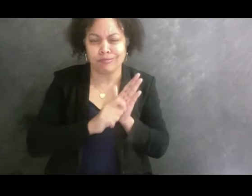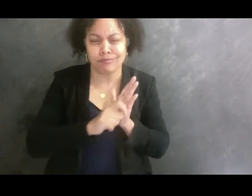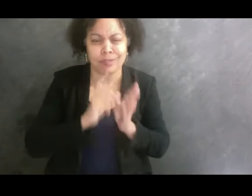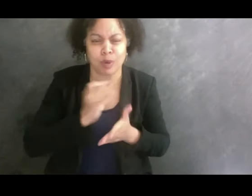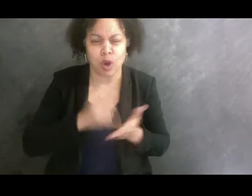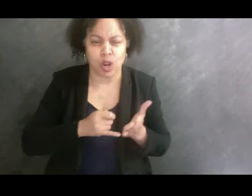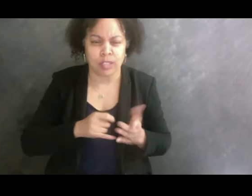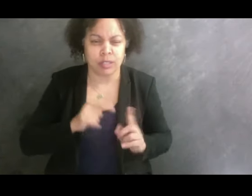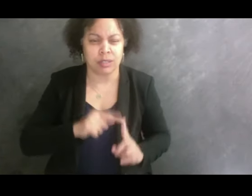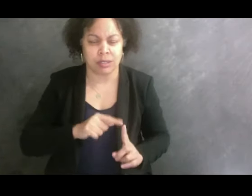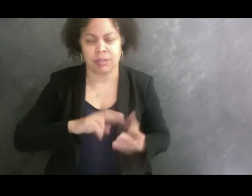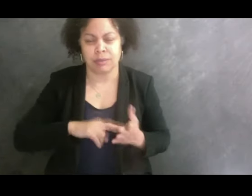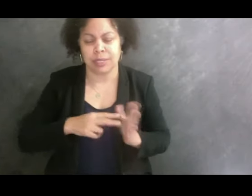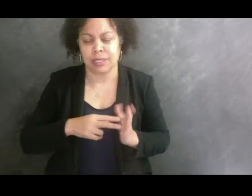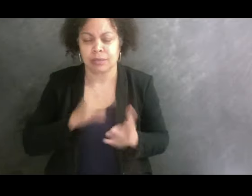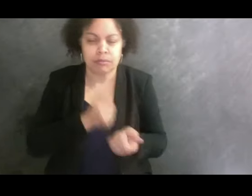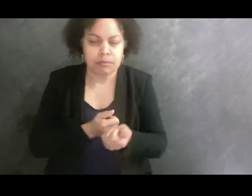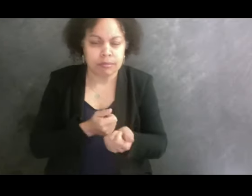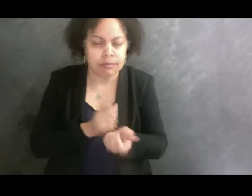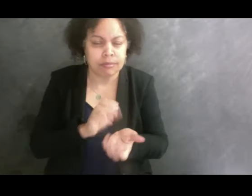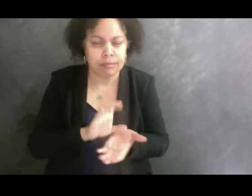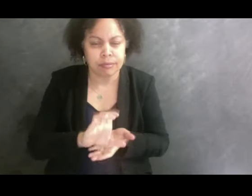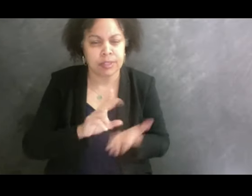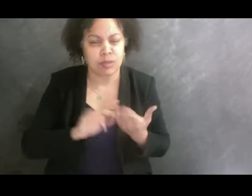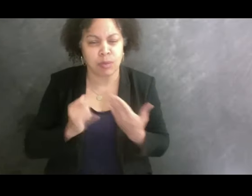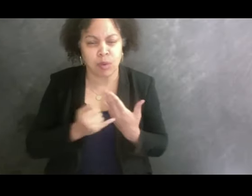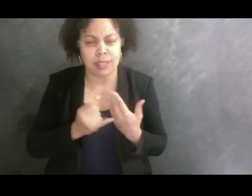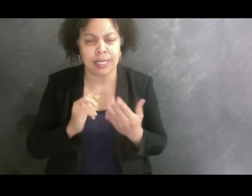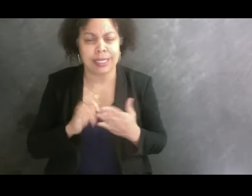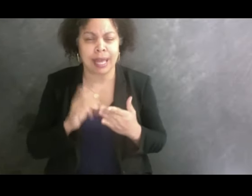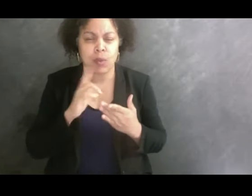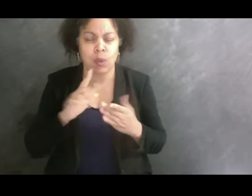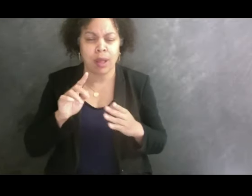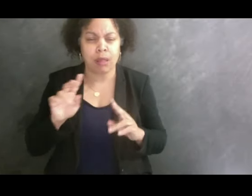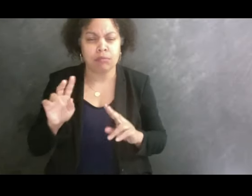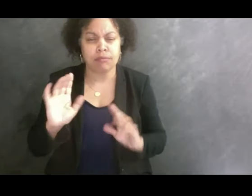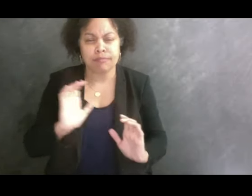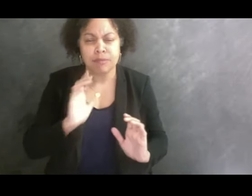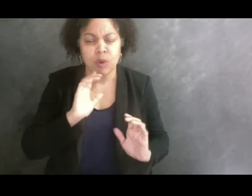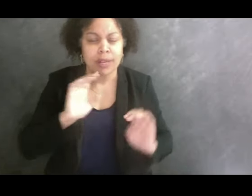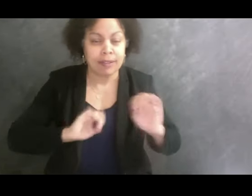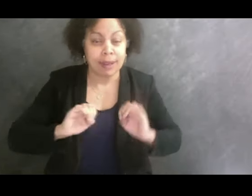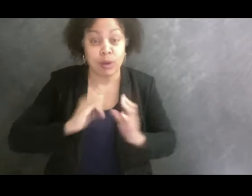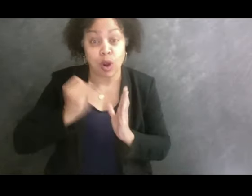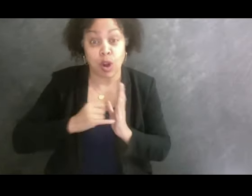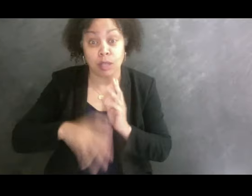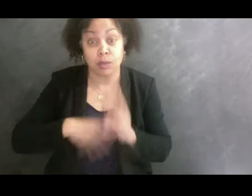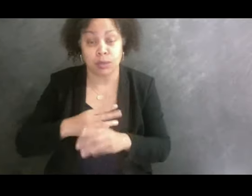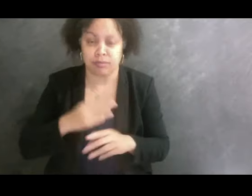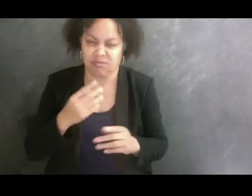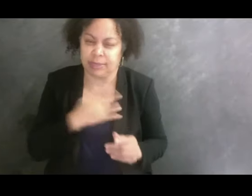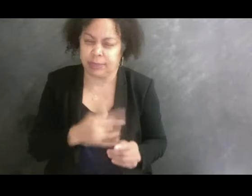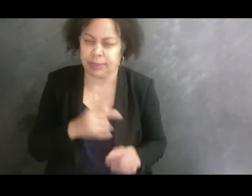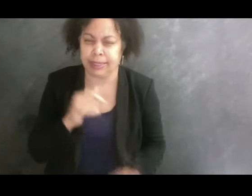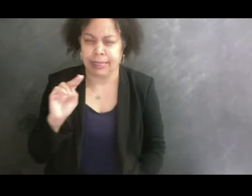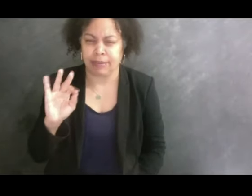projects that are looking and evaluating art in the world, usually in a nonfiction parameter. And you can see